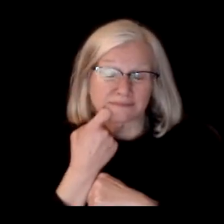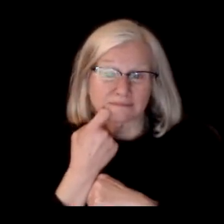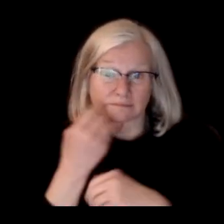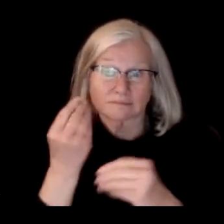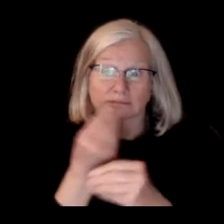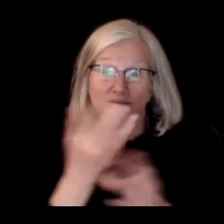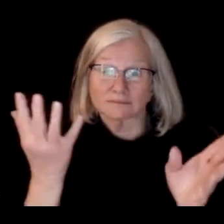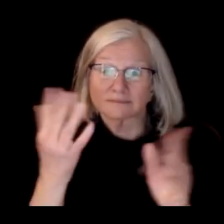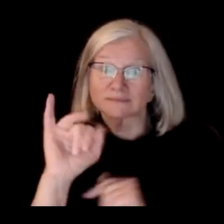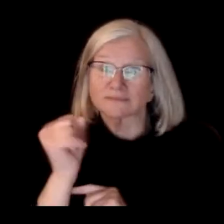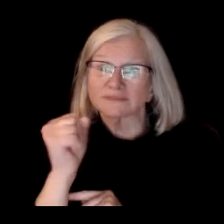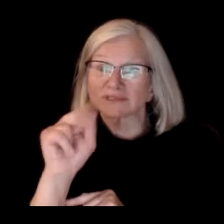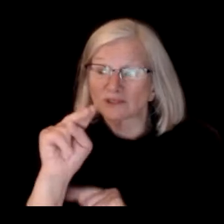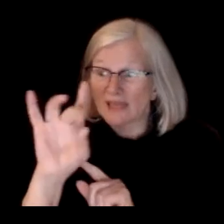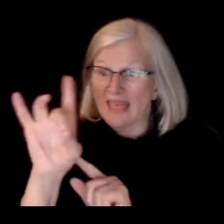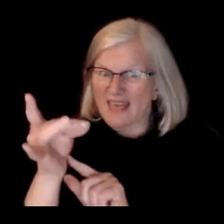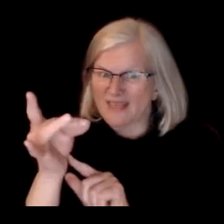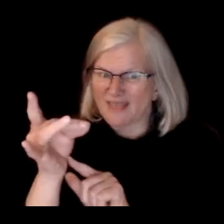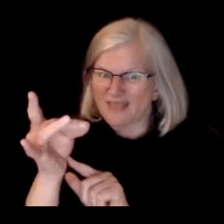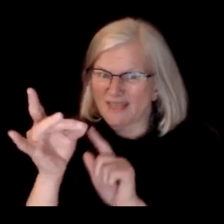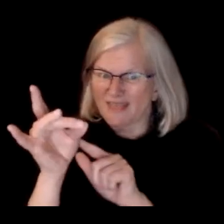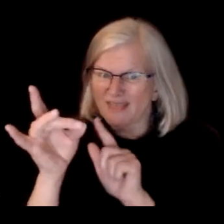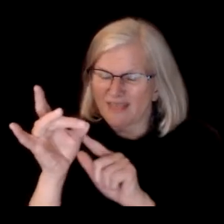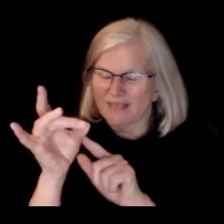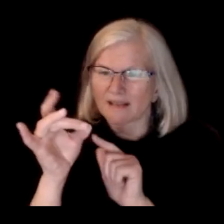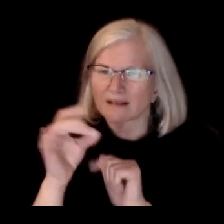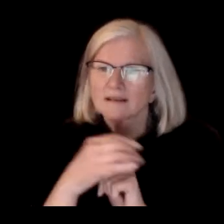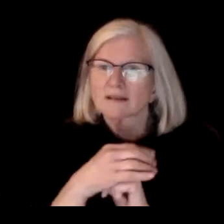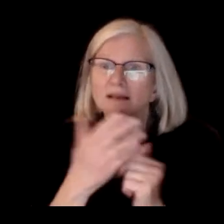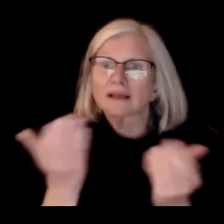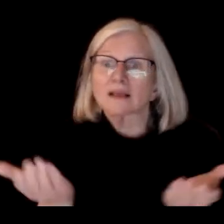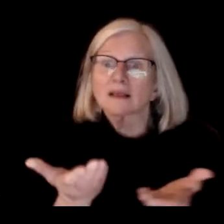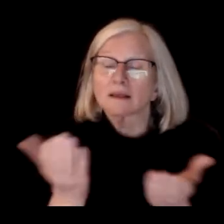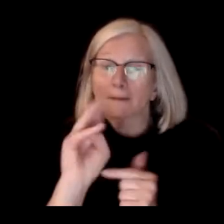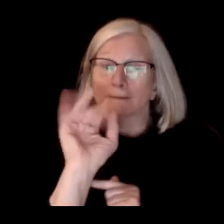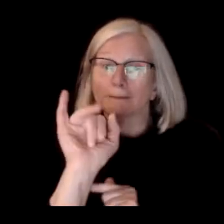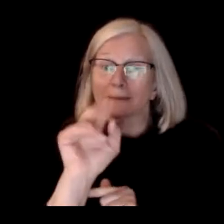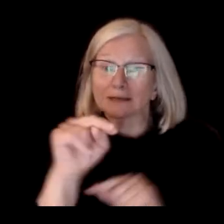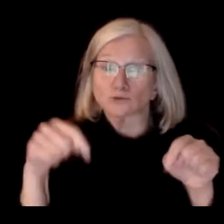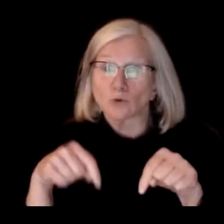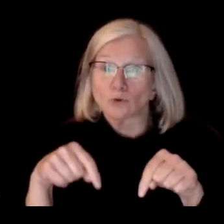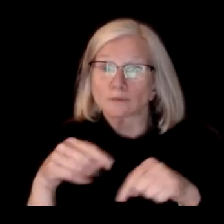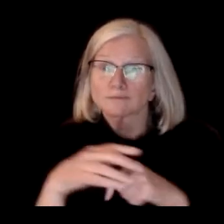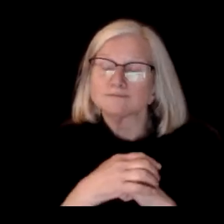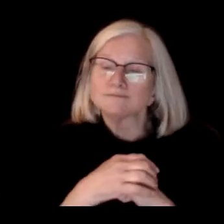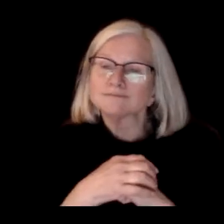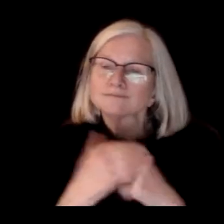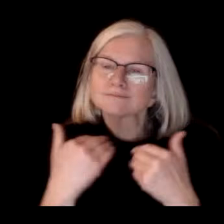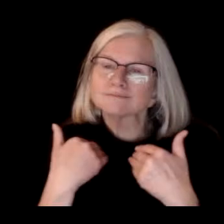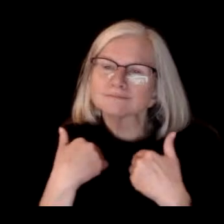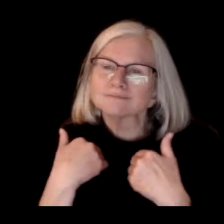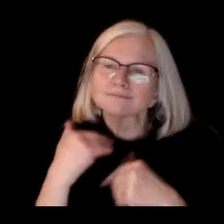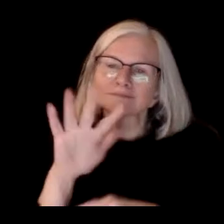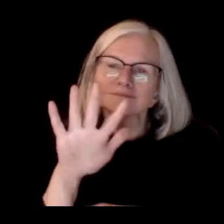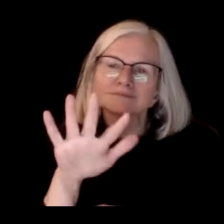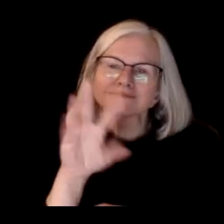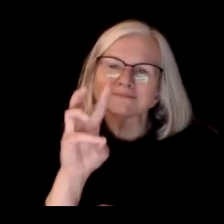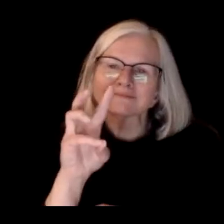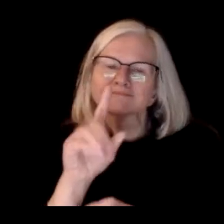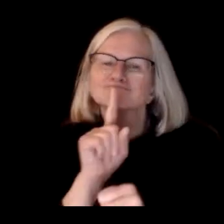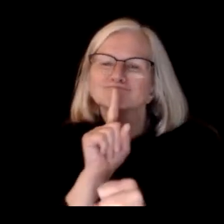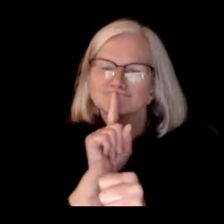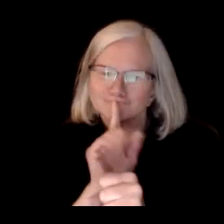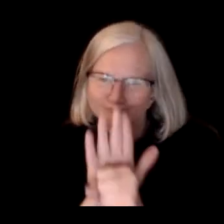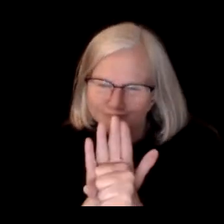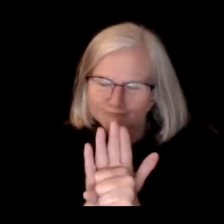Minnesota, we have had 56 confirmed cases. We have not had any